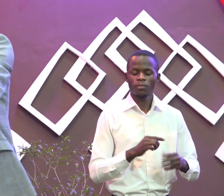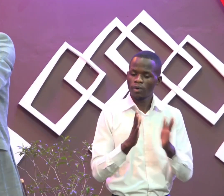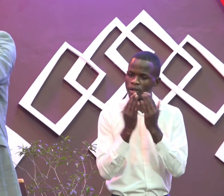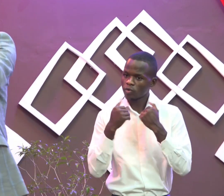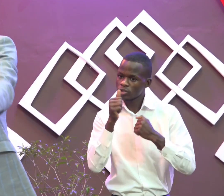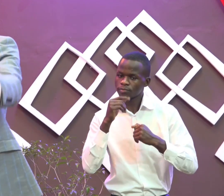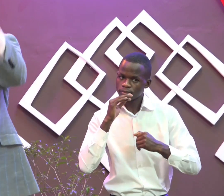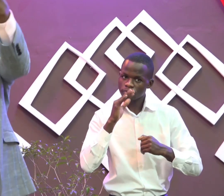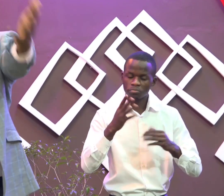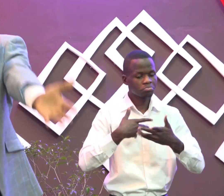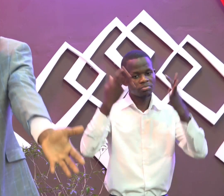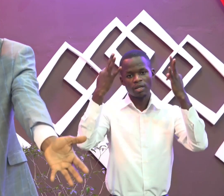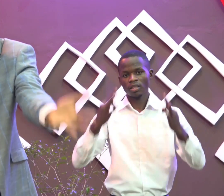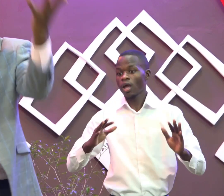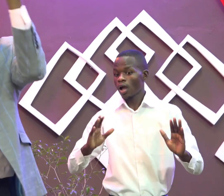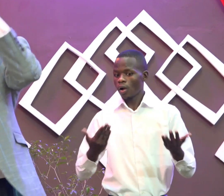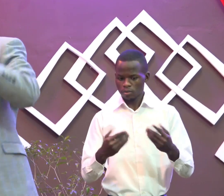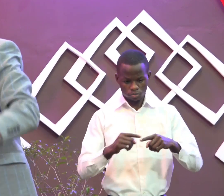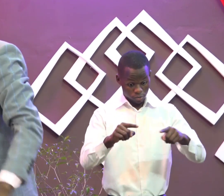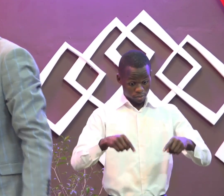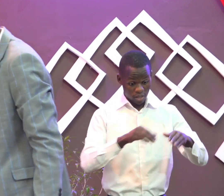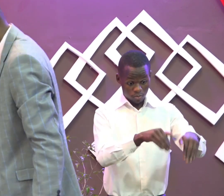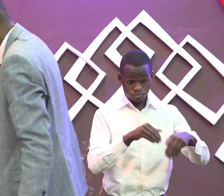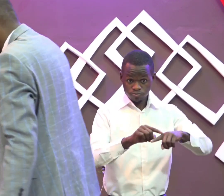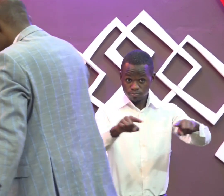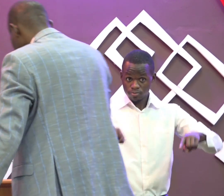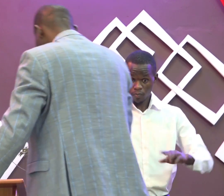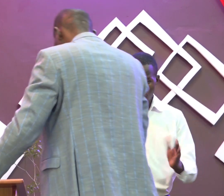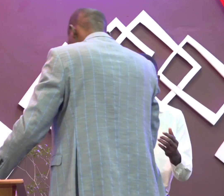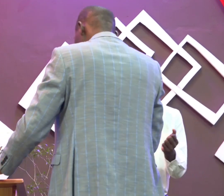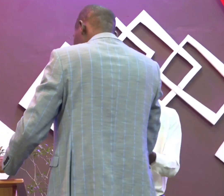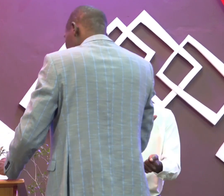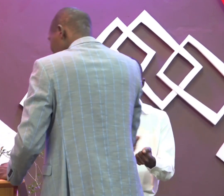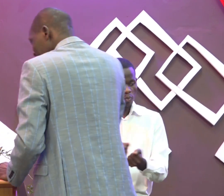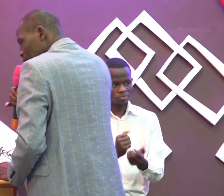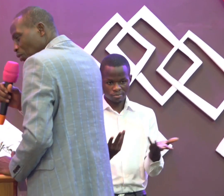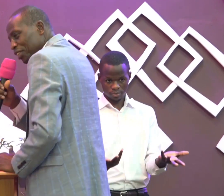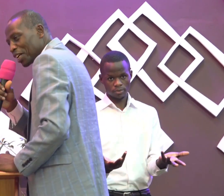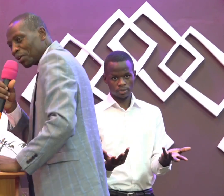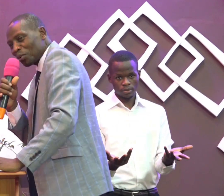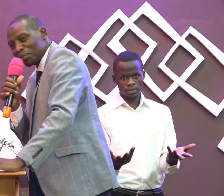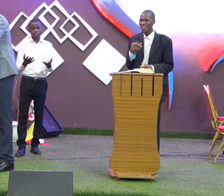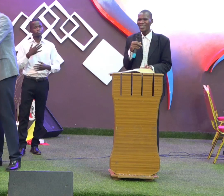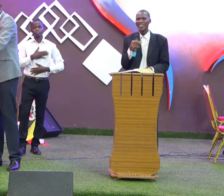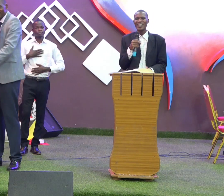Ambulire ebijja engeri gye bizisemu. And he tells me about what has happened to the graveyard. Tugondera abakulembeze.